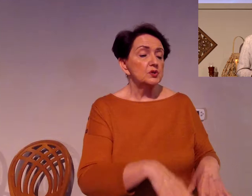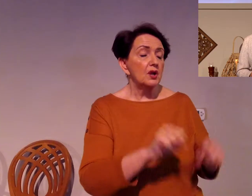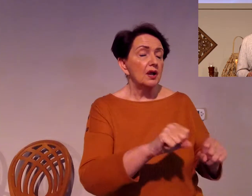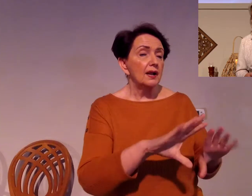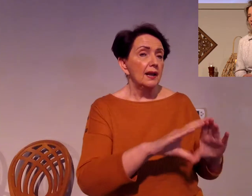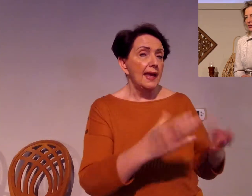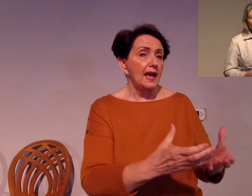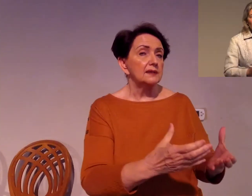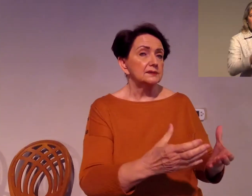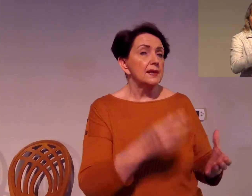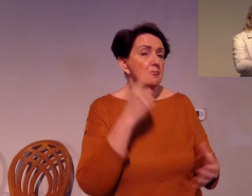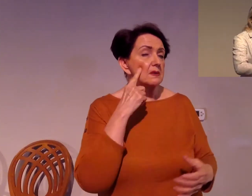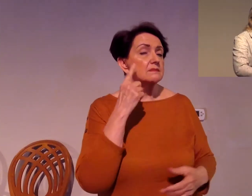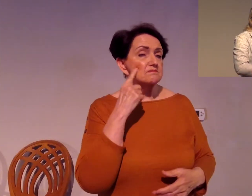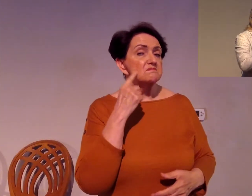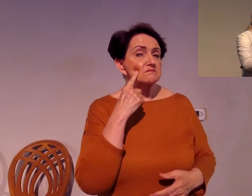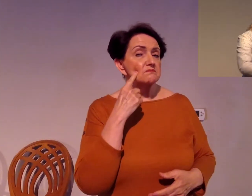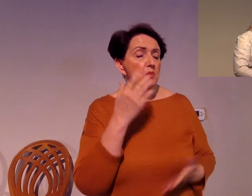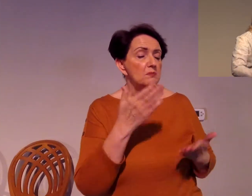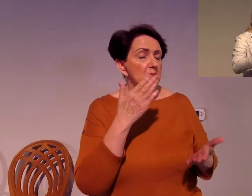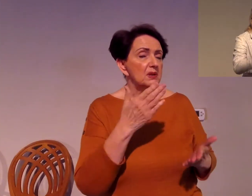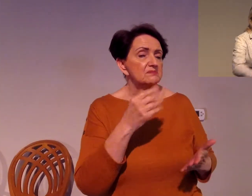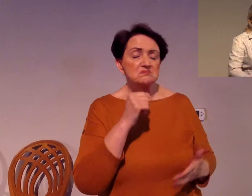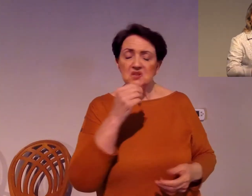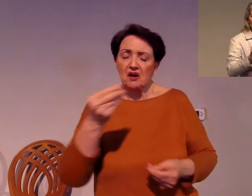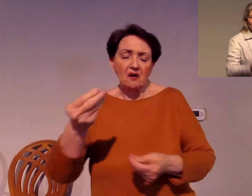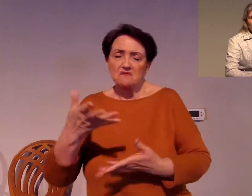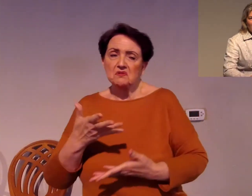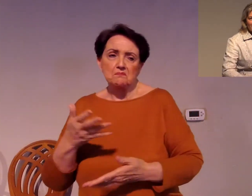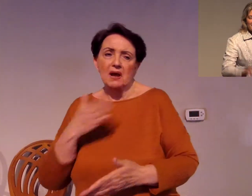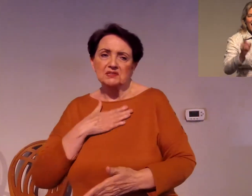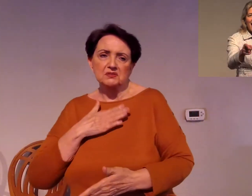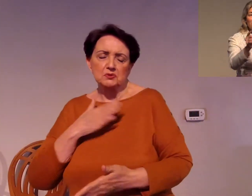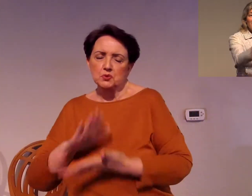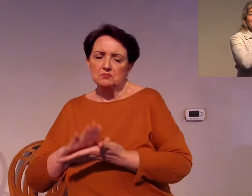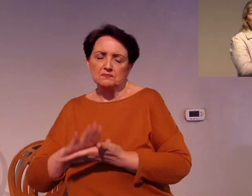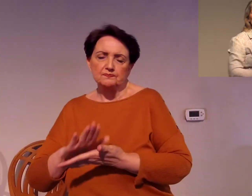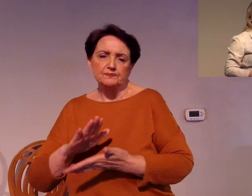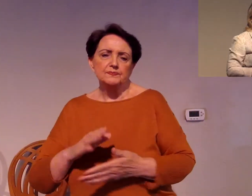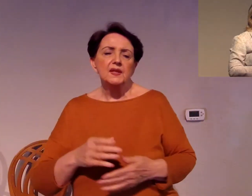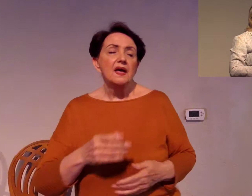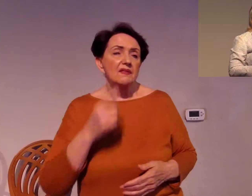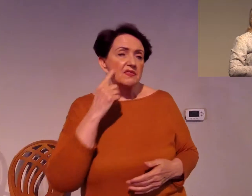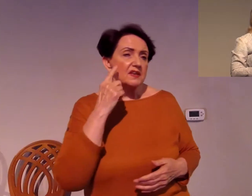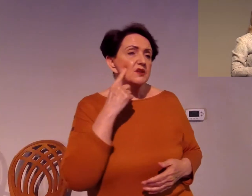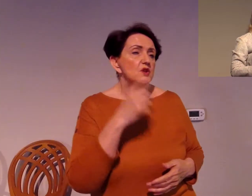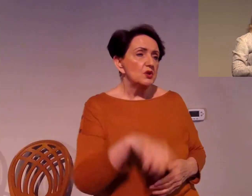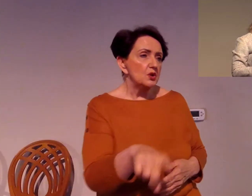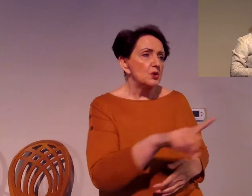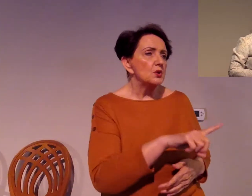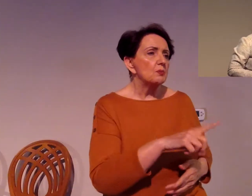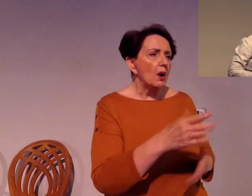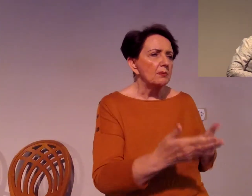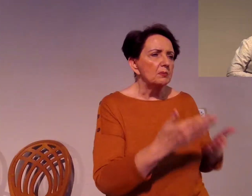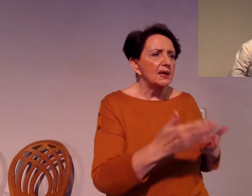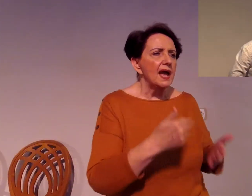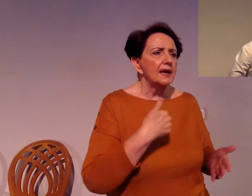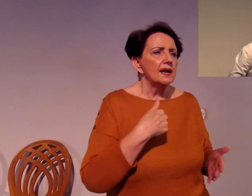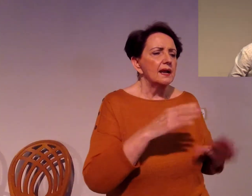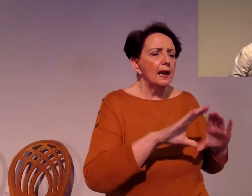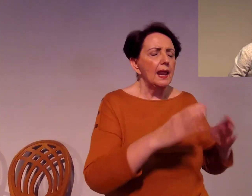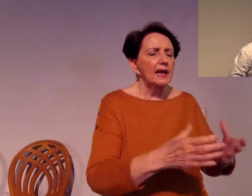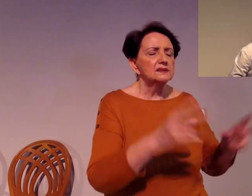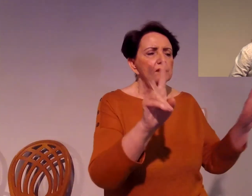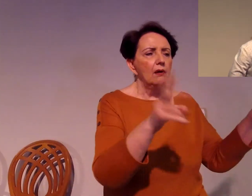bet either in elementary, junior high, high school, or college, I bet you were offered a class